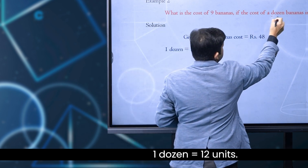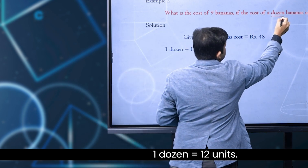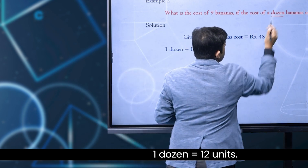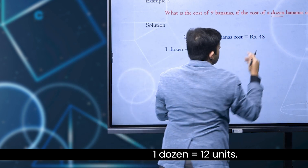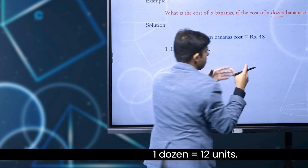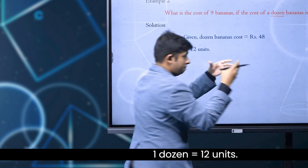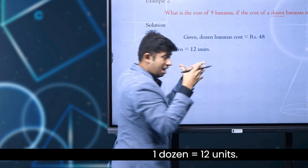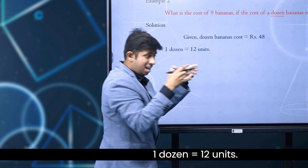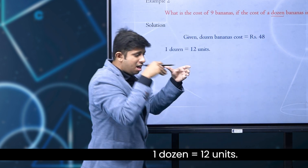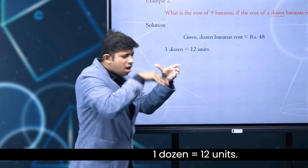to 12 units.